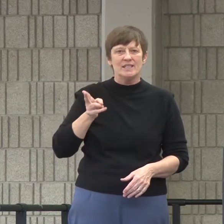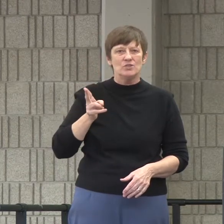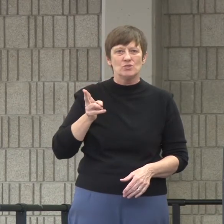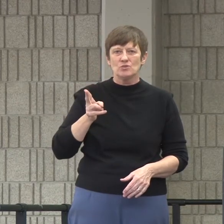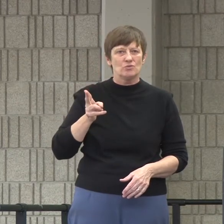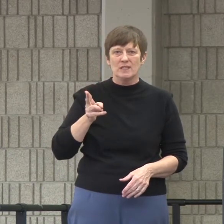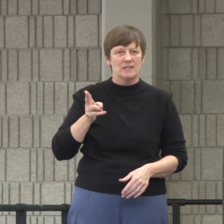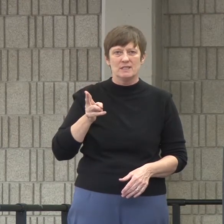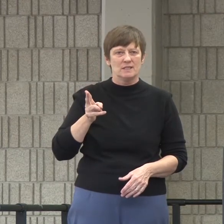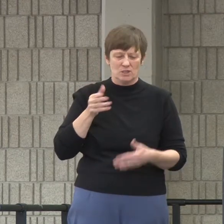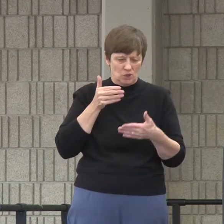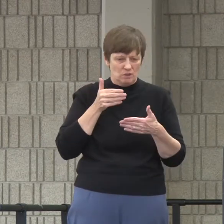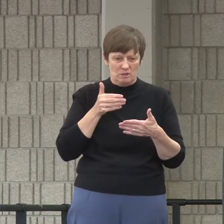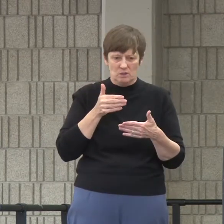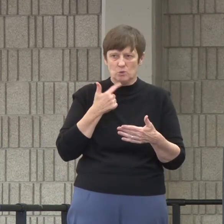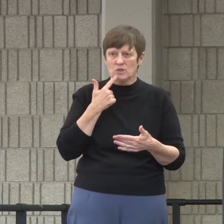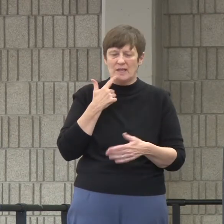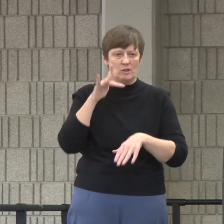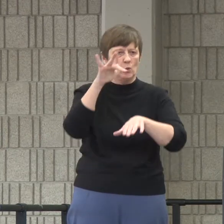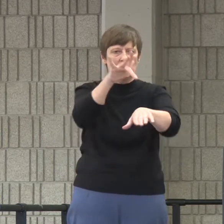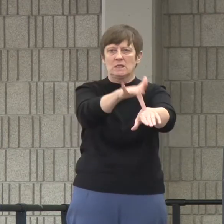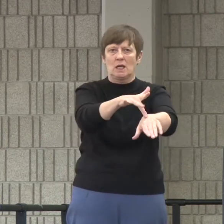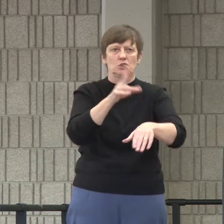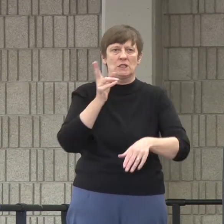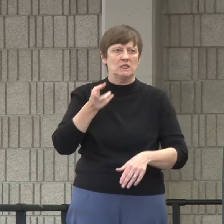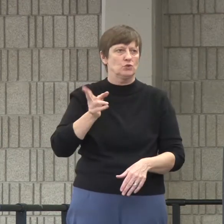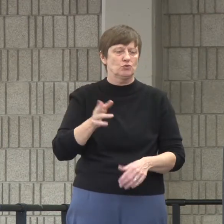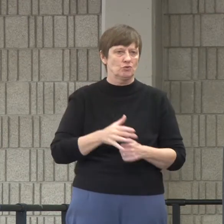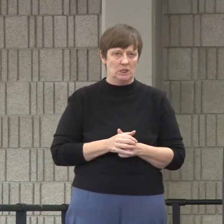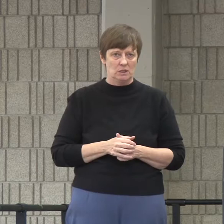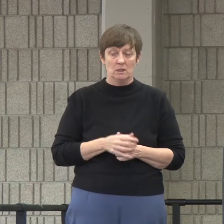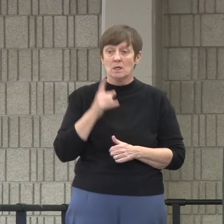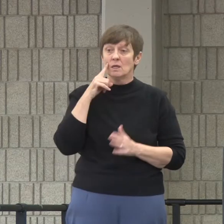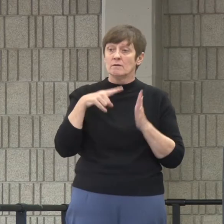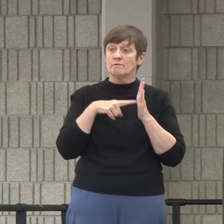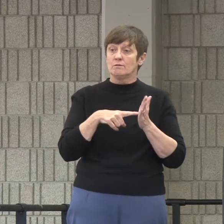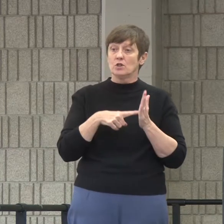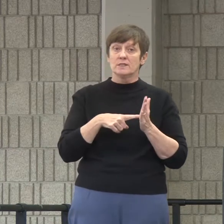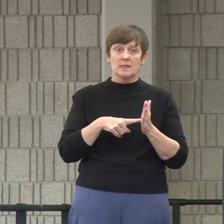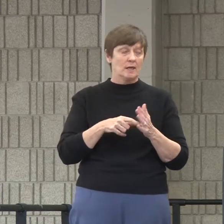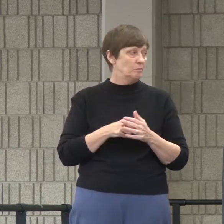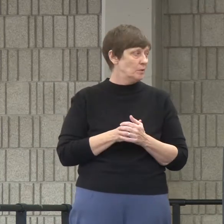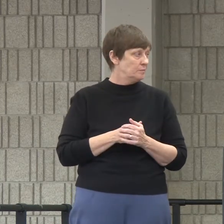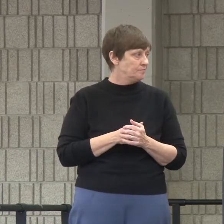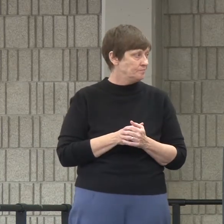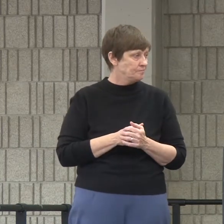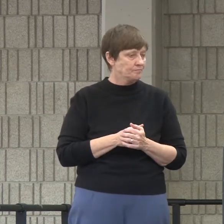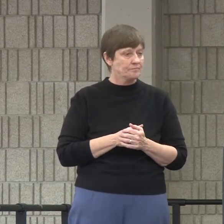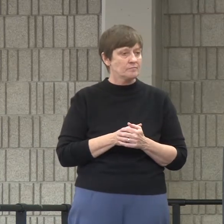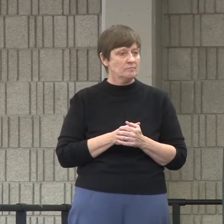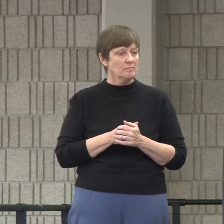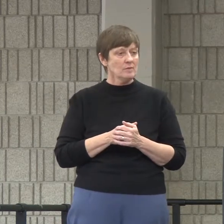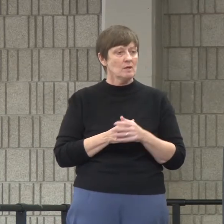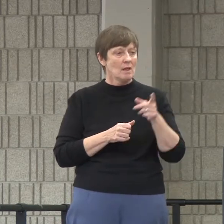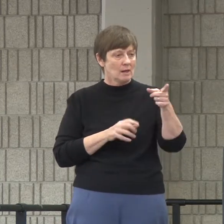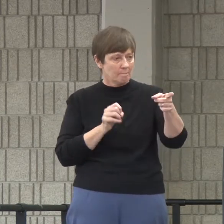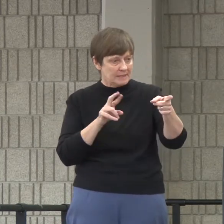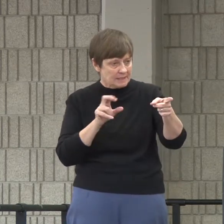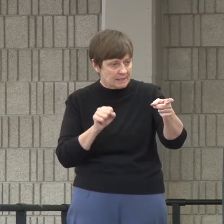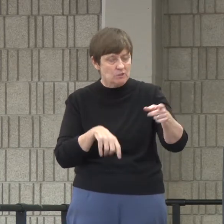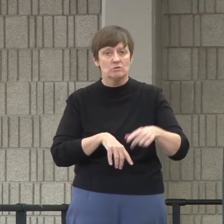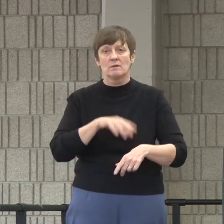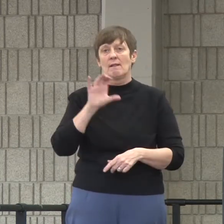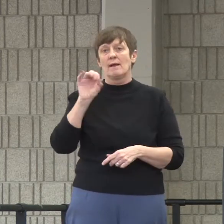you. All you have to do is reach out and touch it. For example, speaking to someone like Ms. Sears, like Shelley